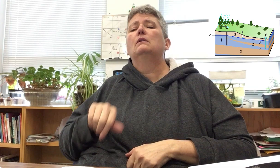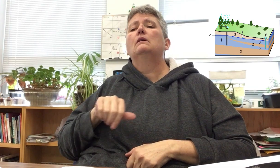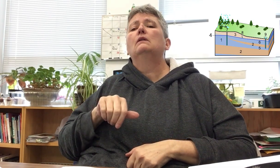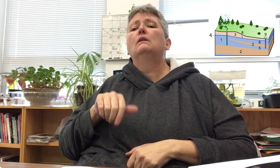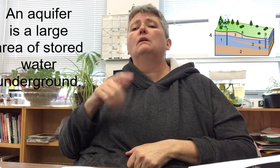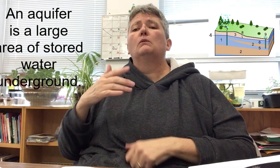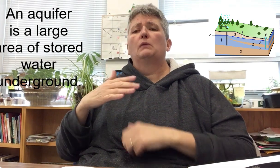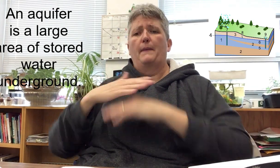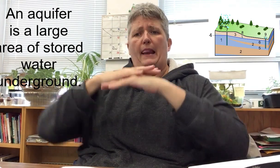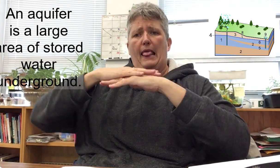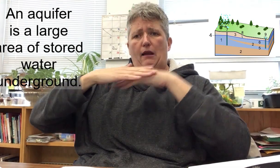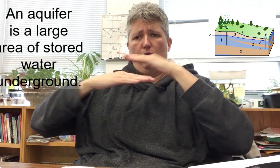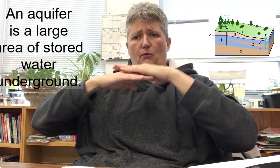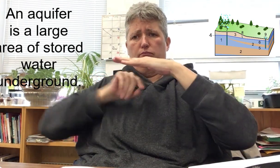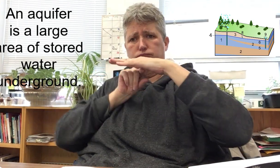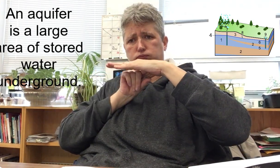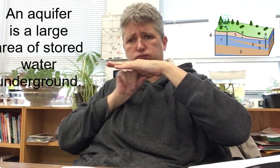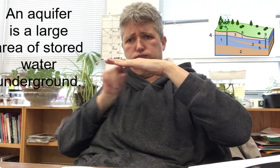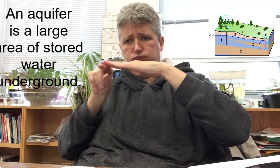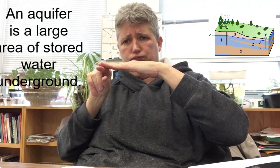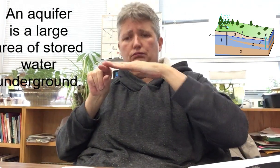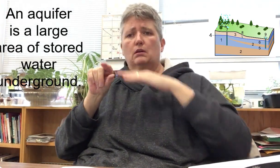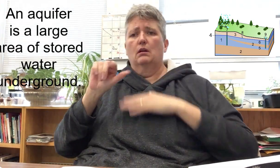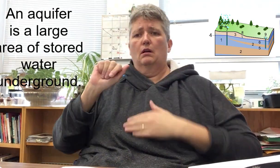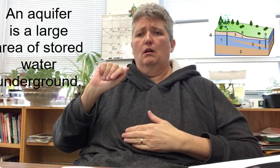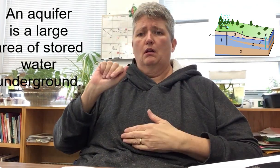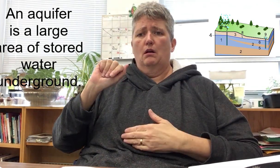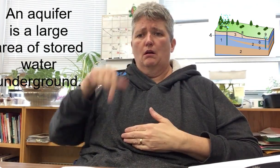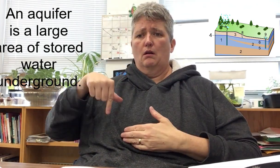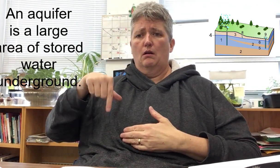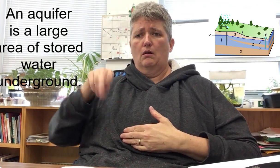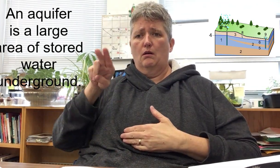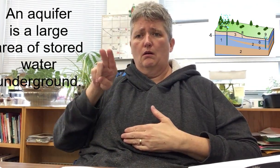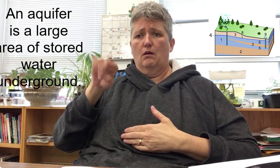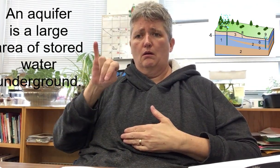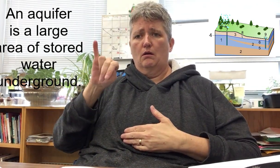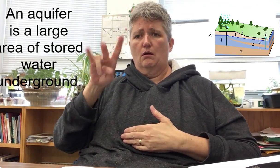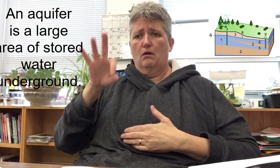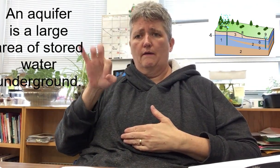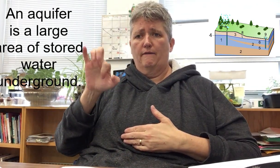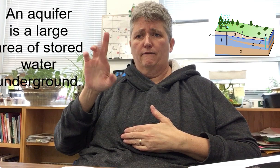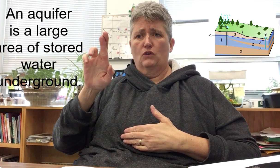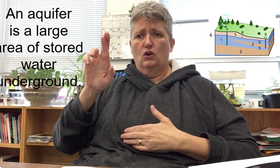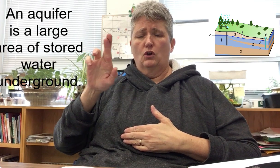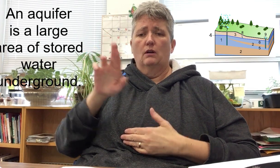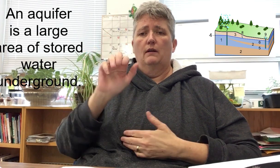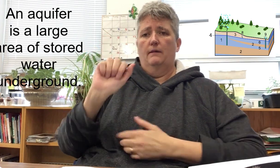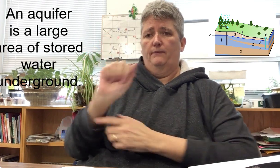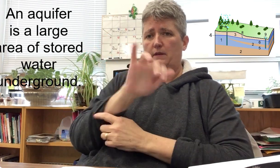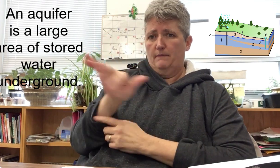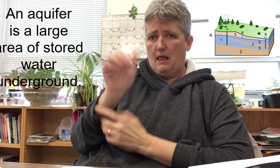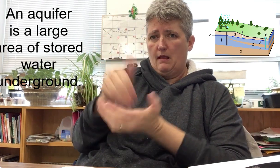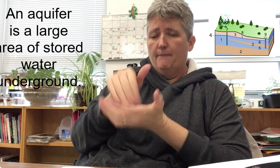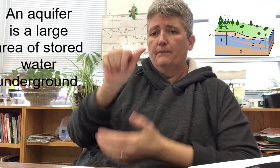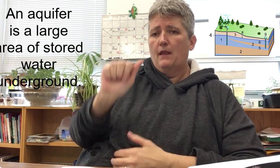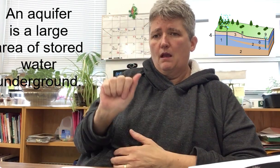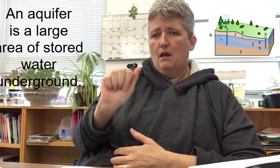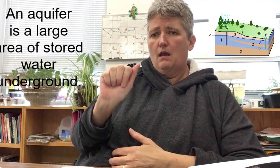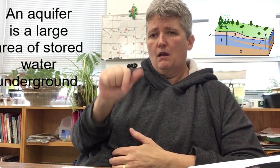that layer of water, it's a big, huge storage of water. It's called an aquifer. Let me spell that again.